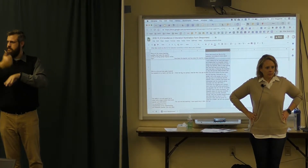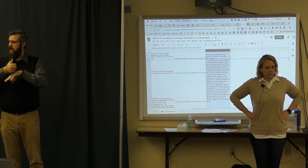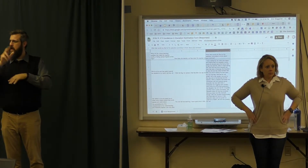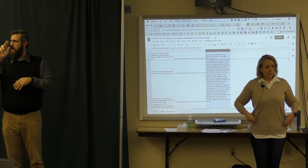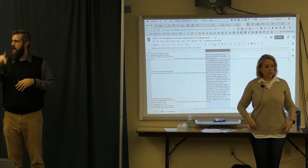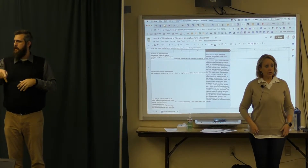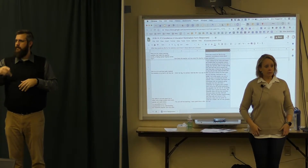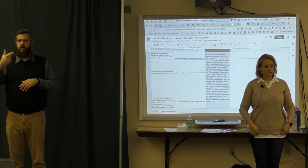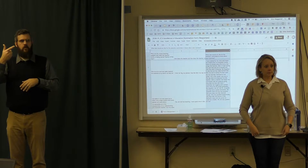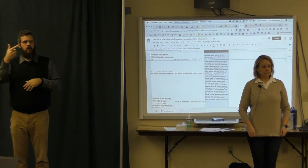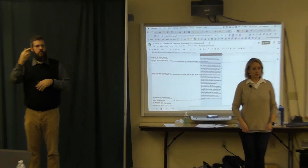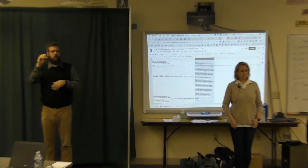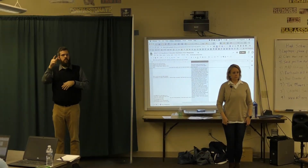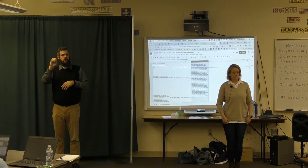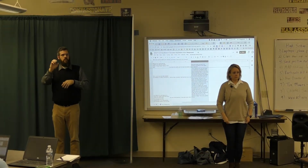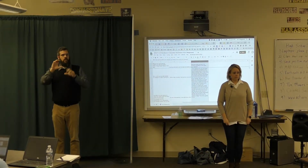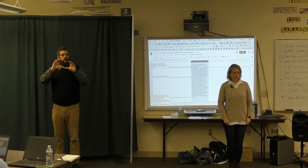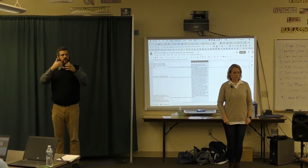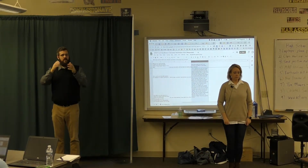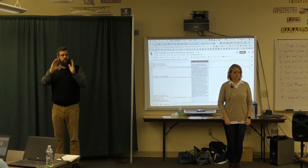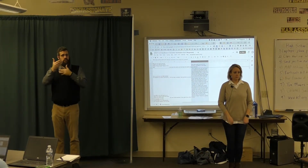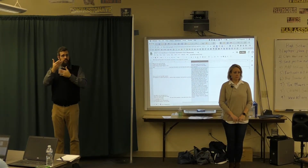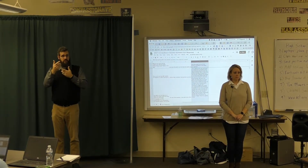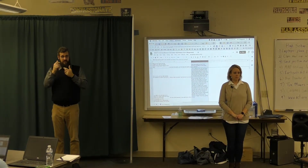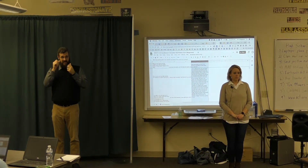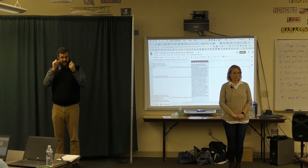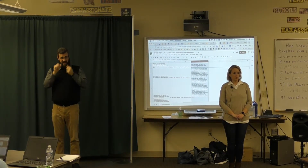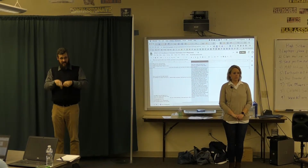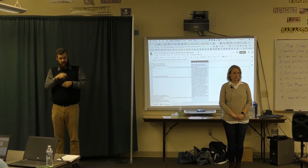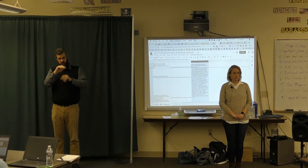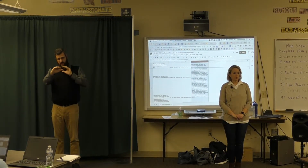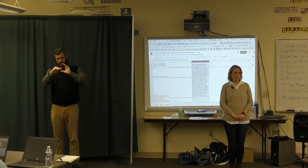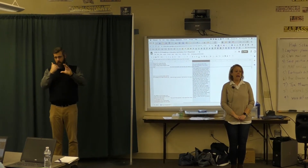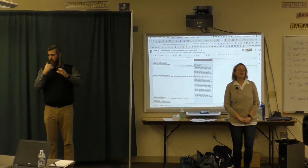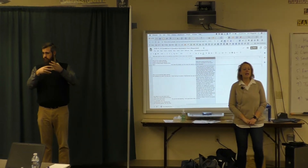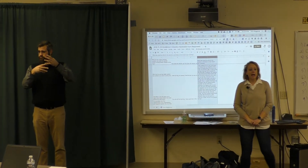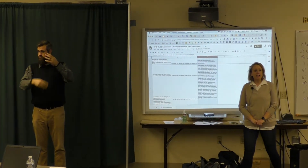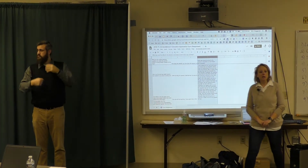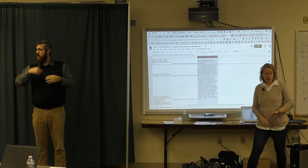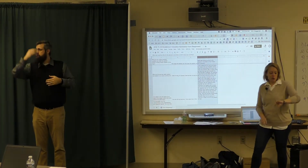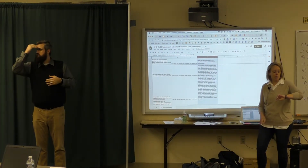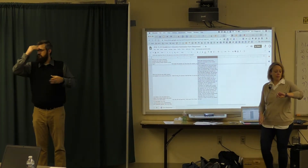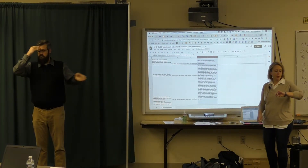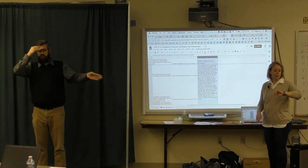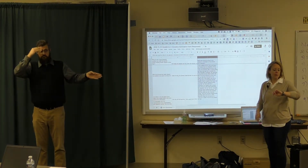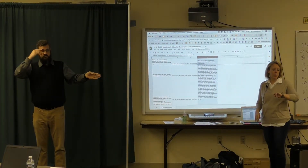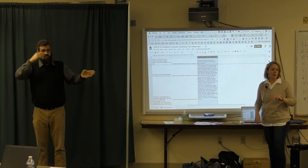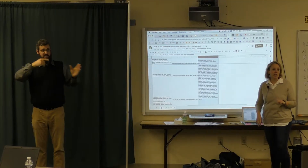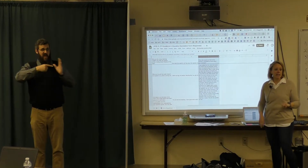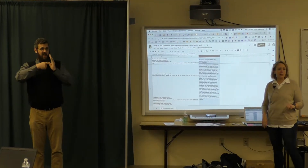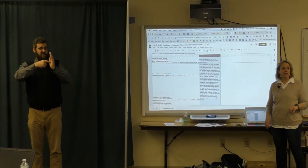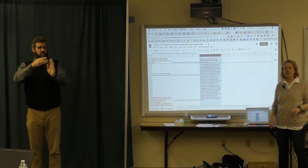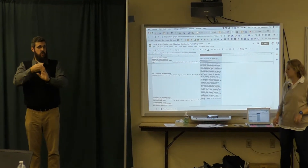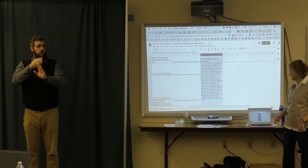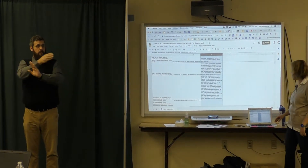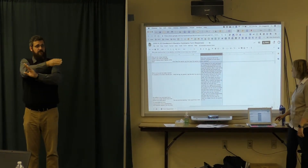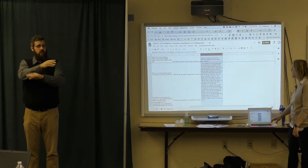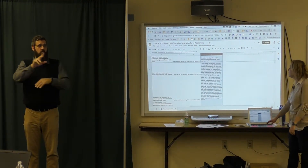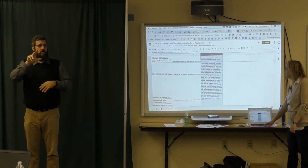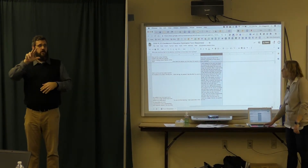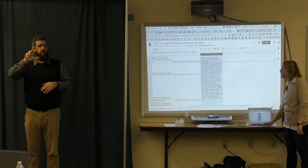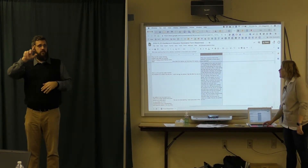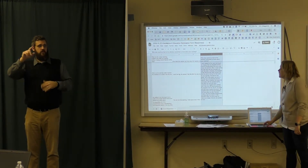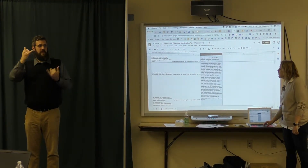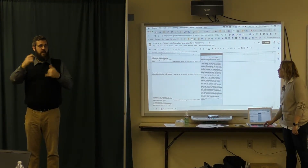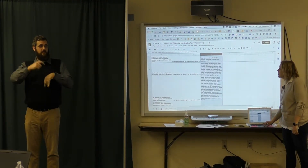Google Classroom, Uh-huh. like is that something you just can email us so we, you know, decide? I can literally show you before 321. Is it that It's 319. easy? Yeah.